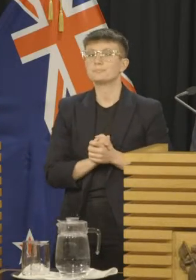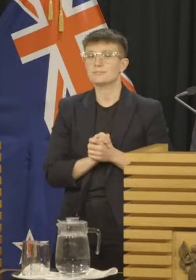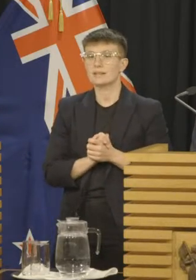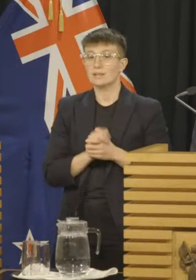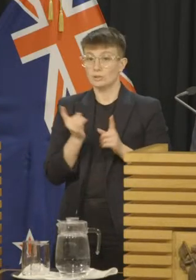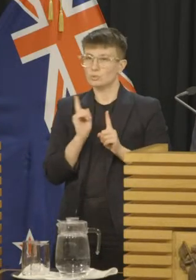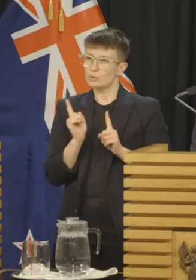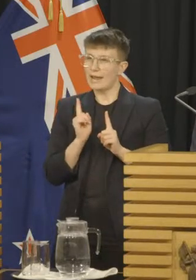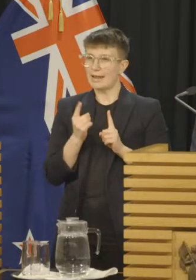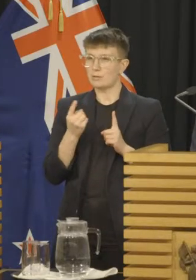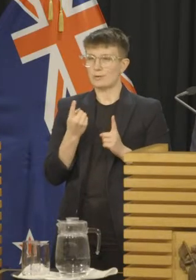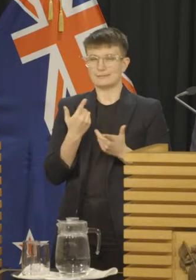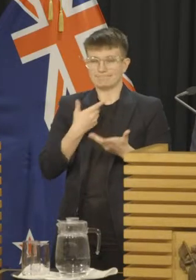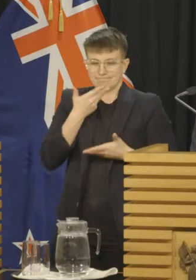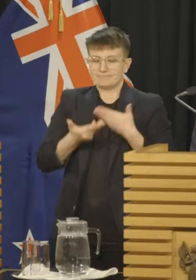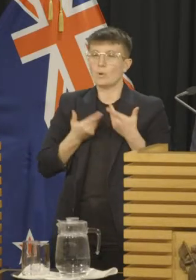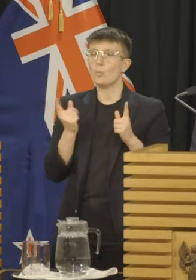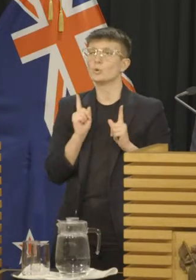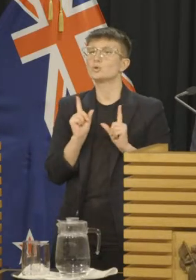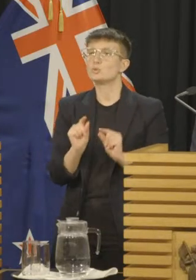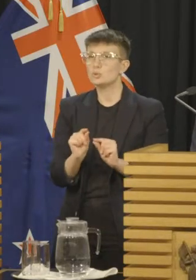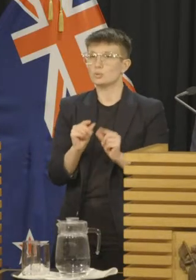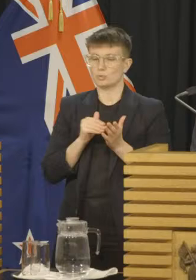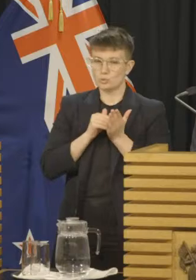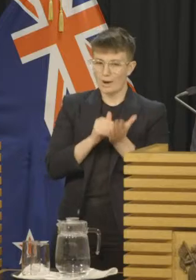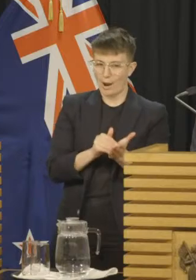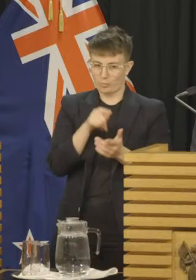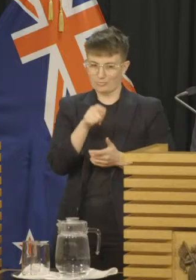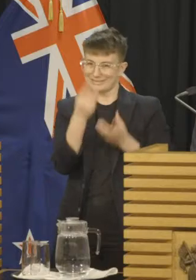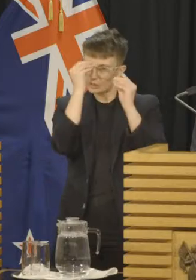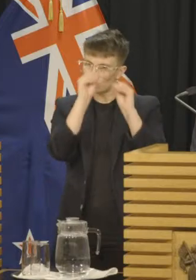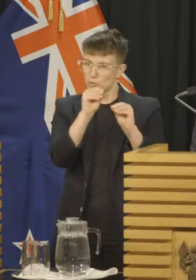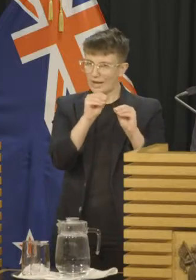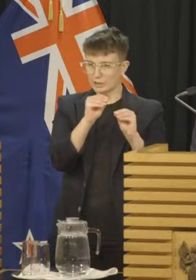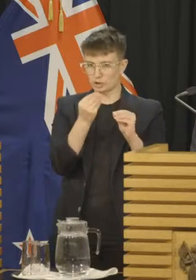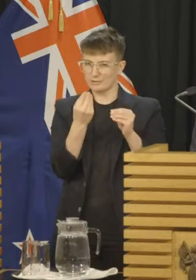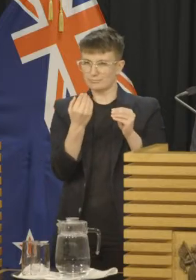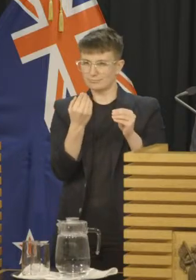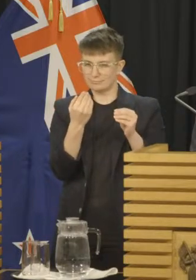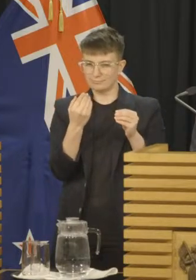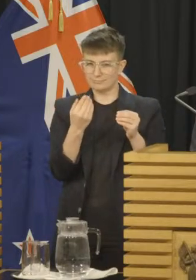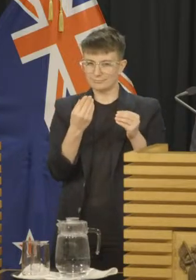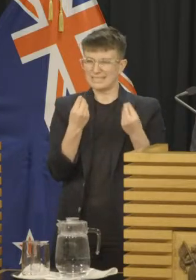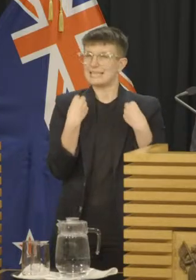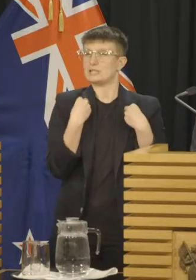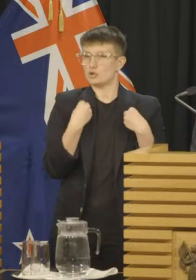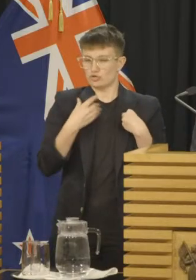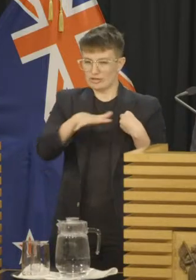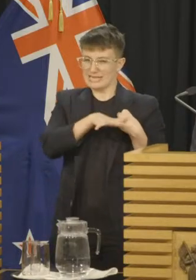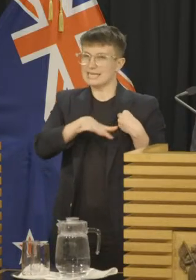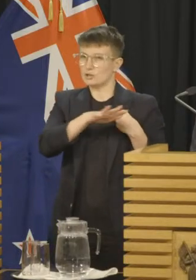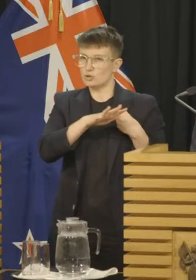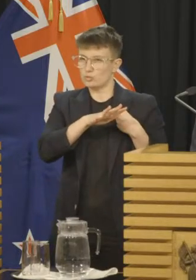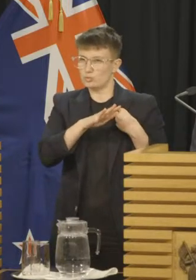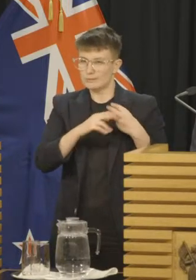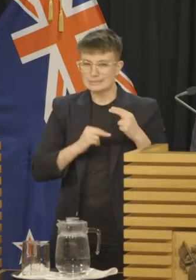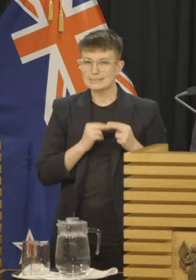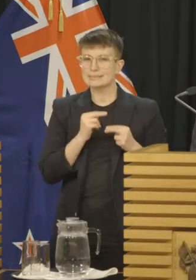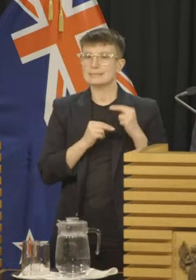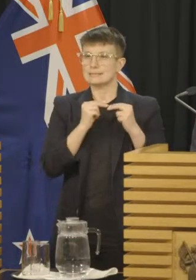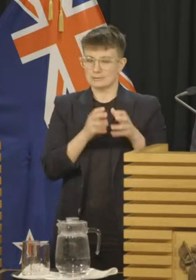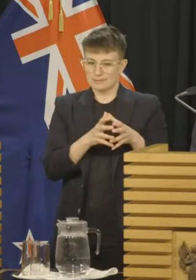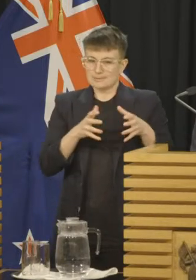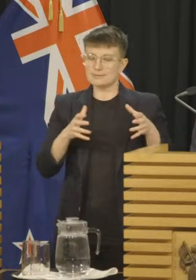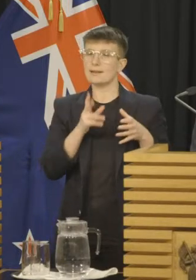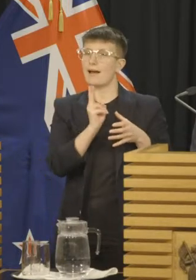and to set out a path for recovery to help the sector rebuild and get our international export sector back on track when we are